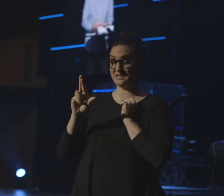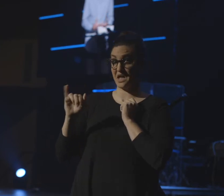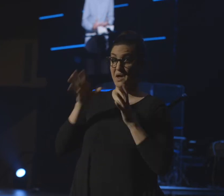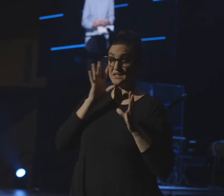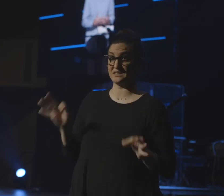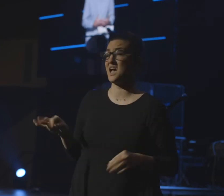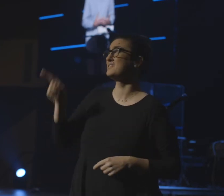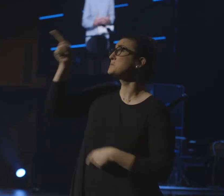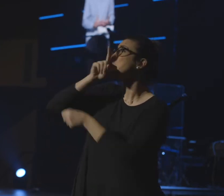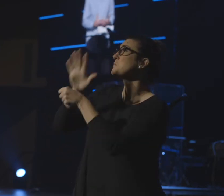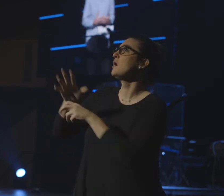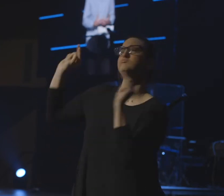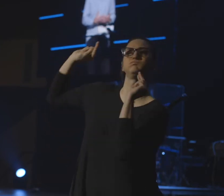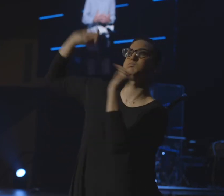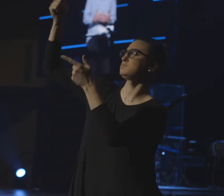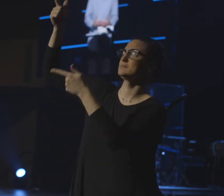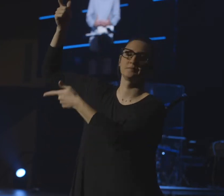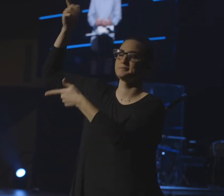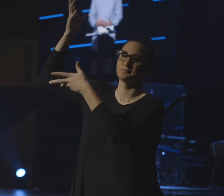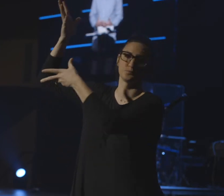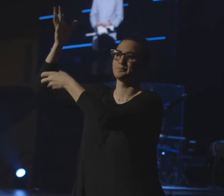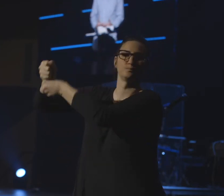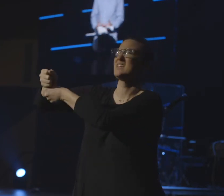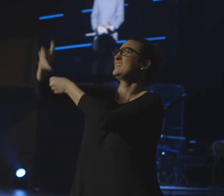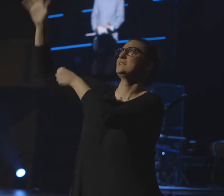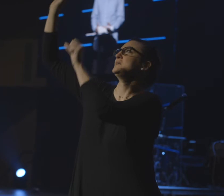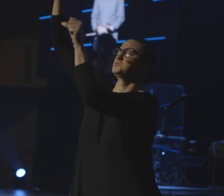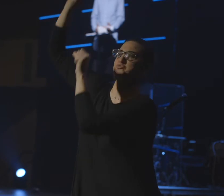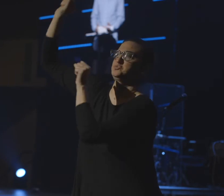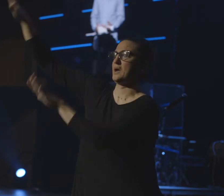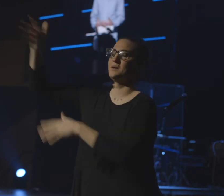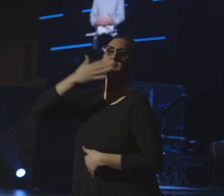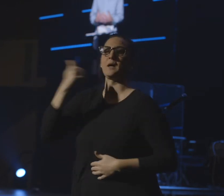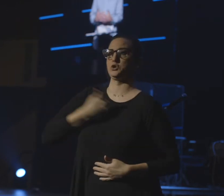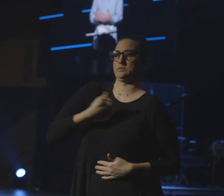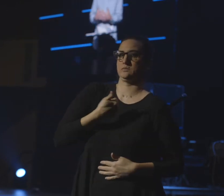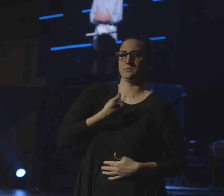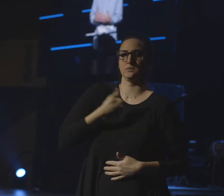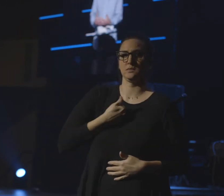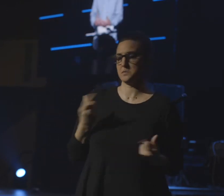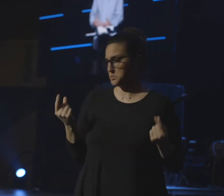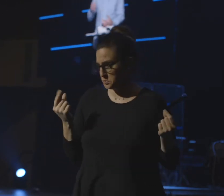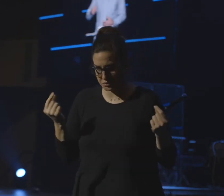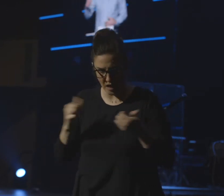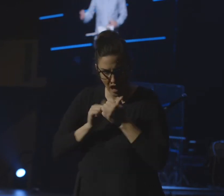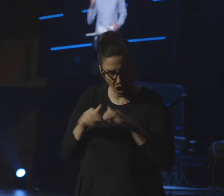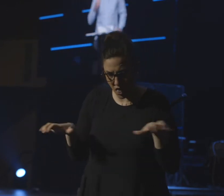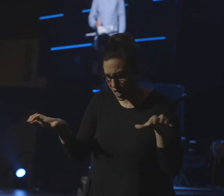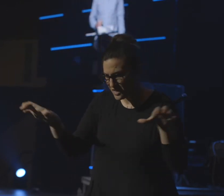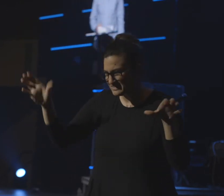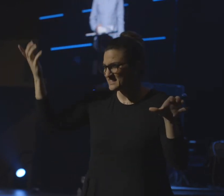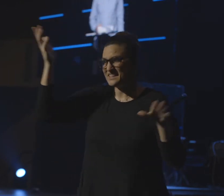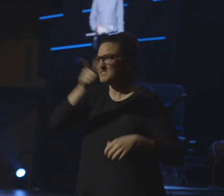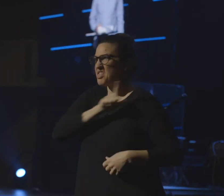decides, right, that she's made, we need to take some desperate measures here, right? She says, Abraham, listen, the Lord is against